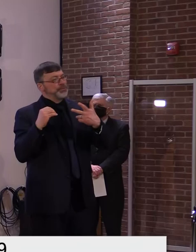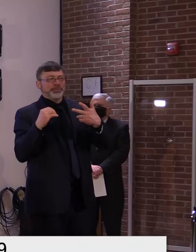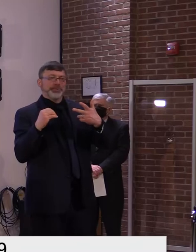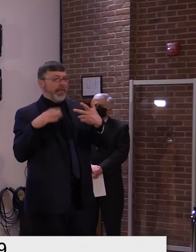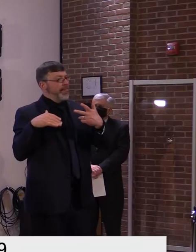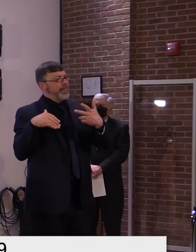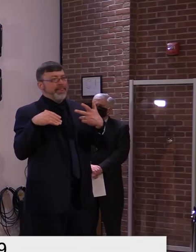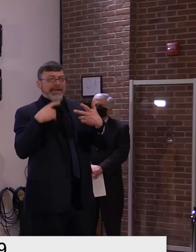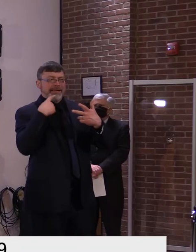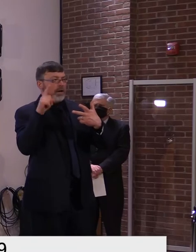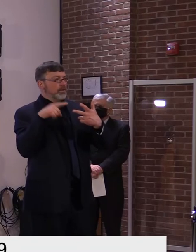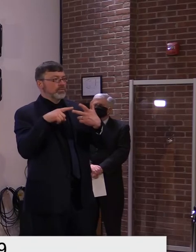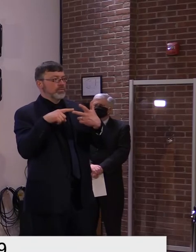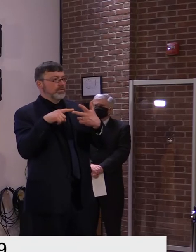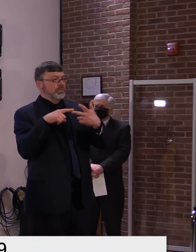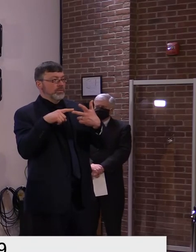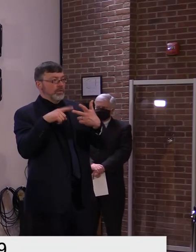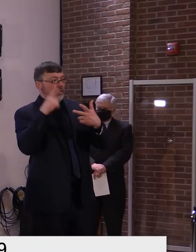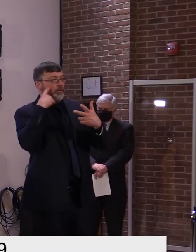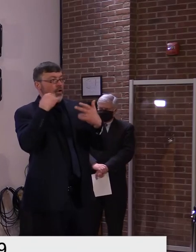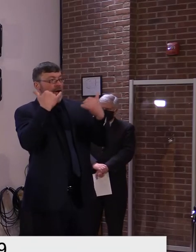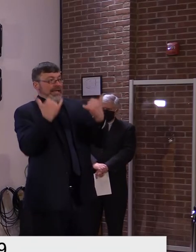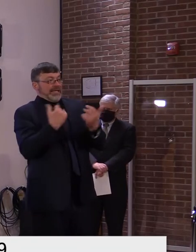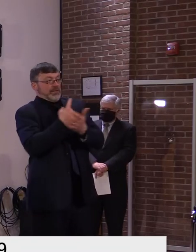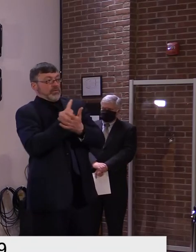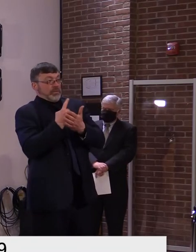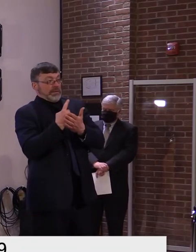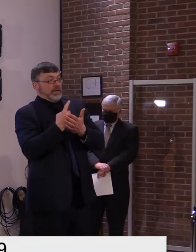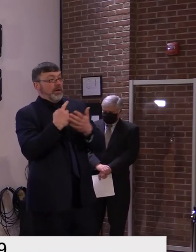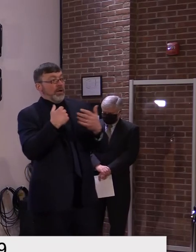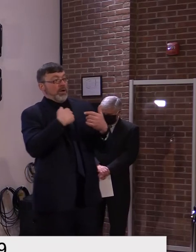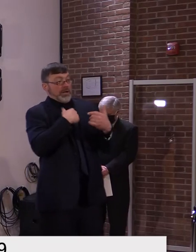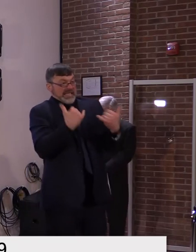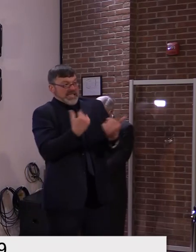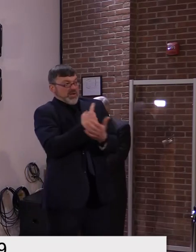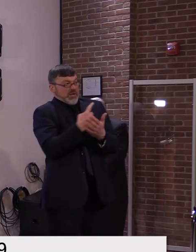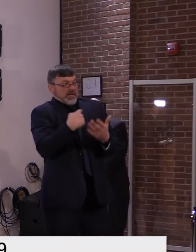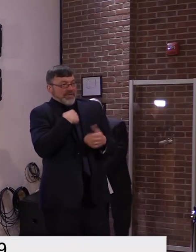Okay, about 16,000 of the Pfizer and Moderna.